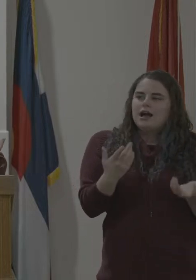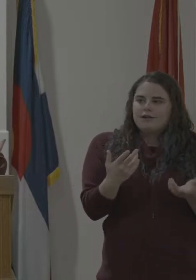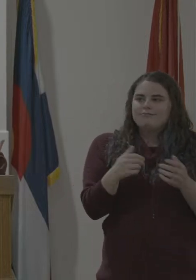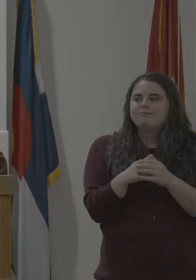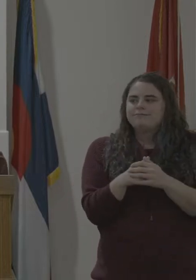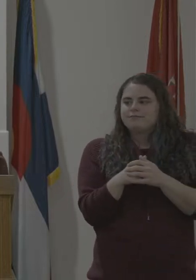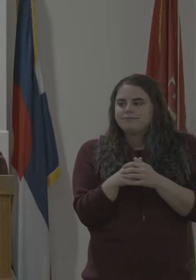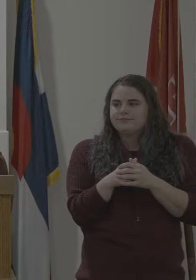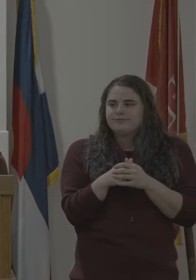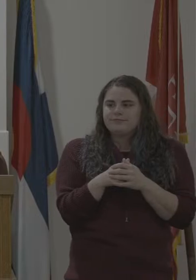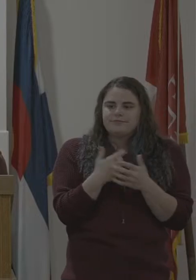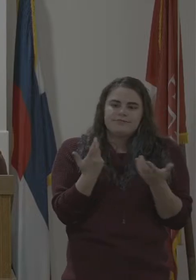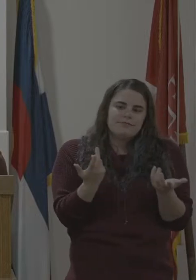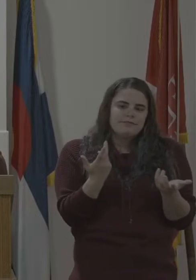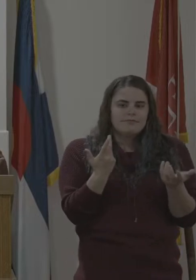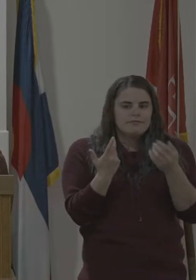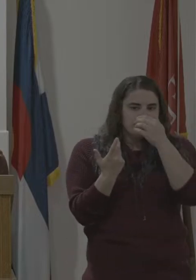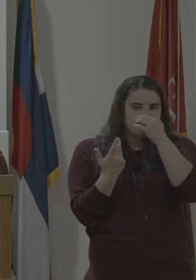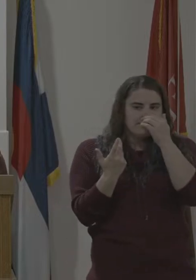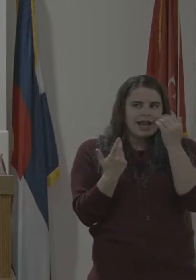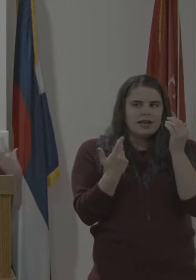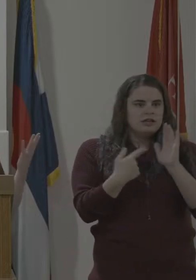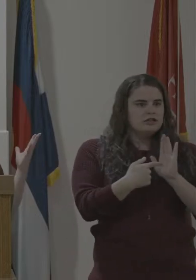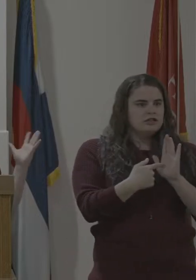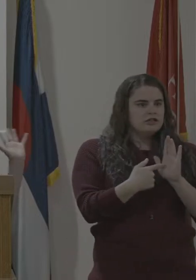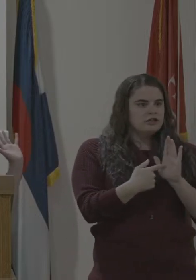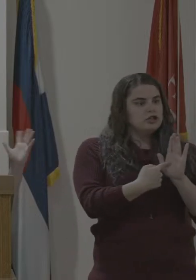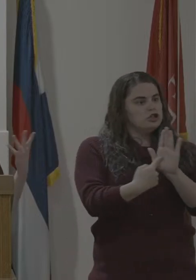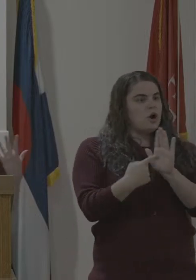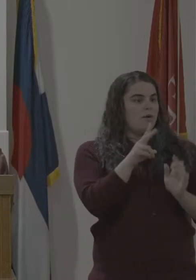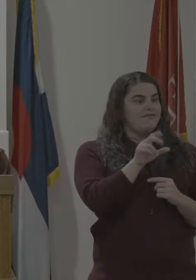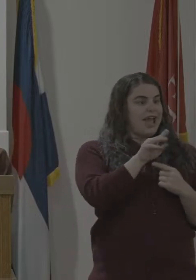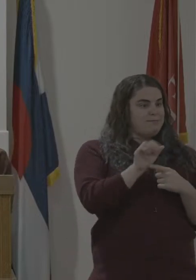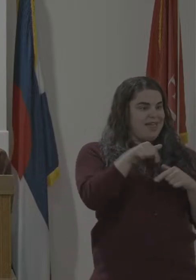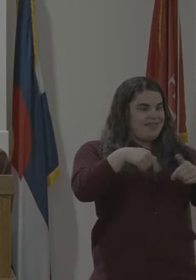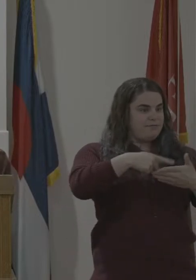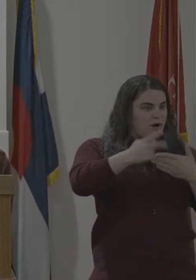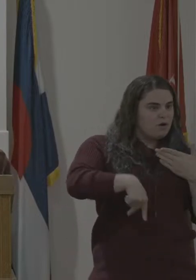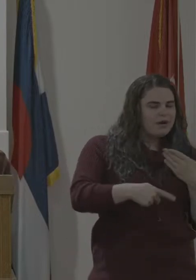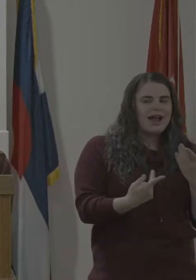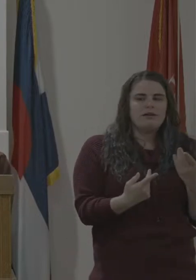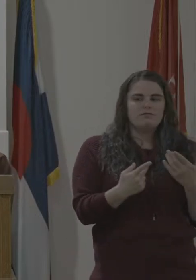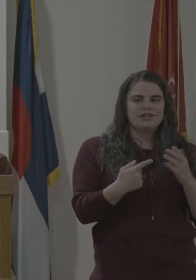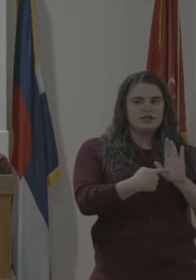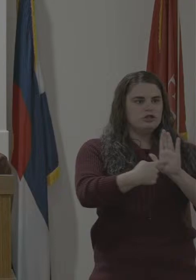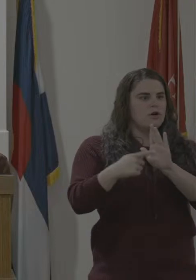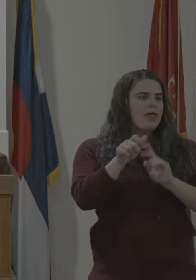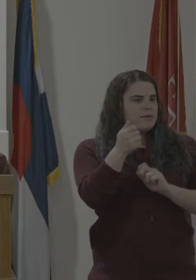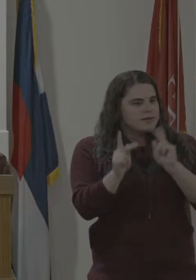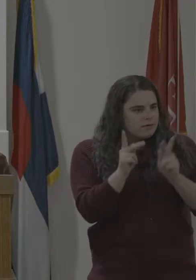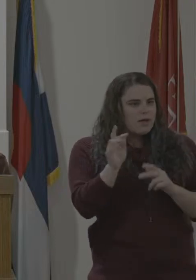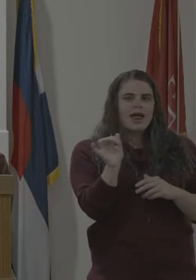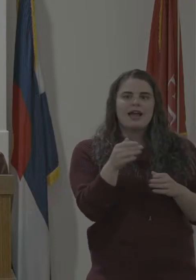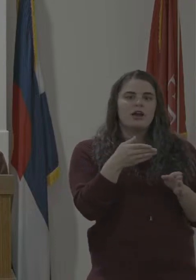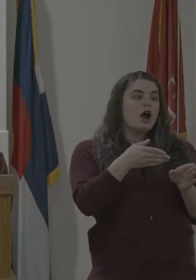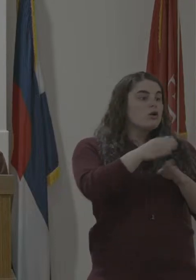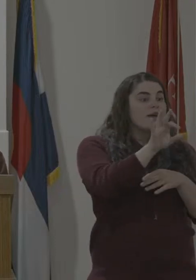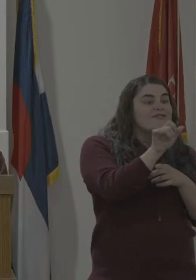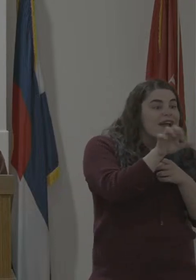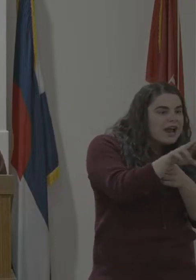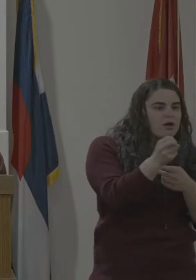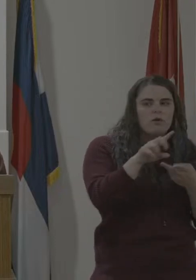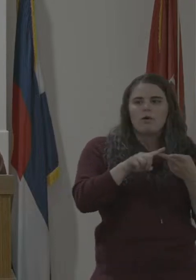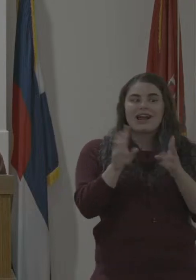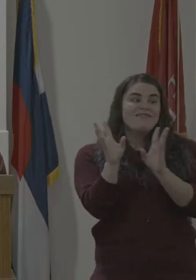and kind of show VAMA as such as like a career fair or like a convention or any of